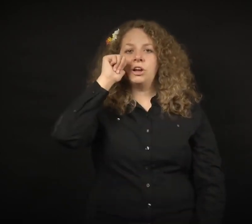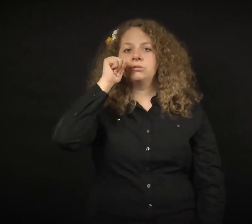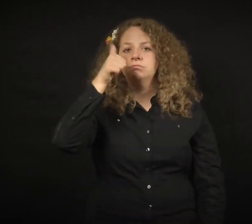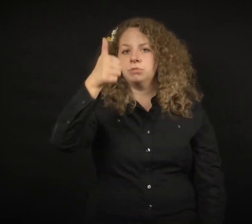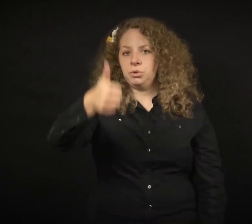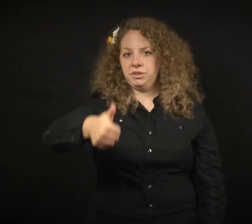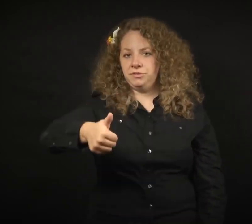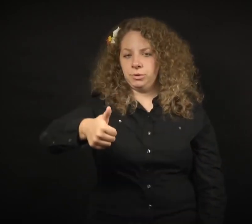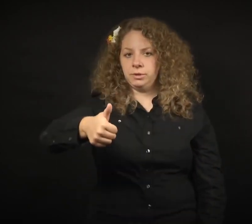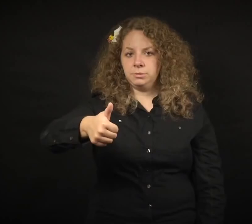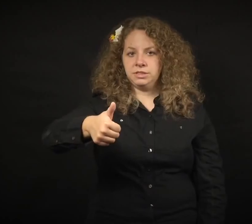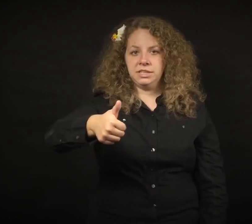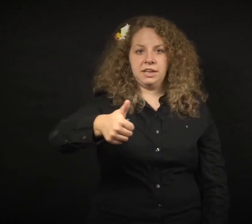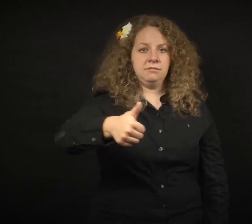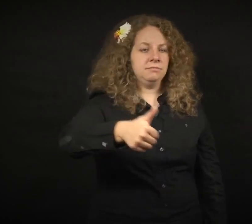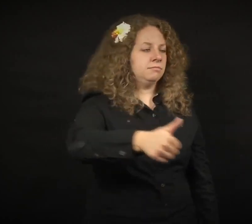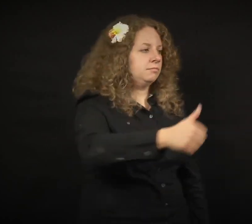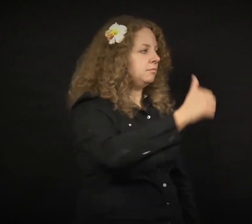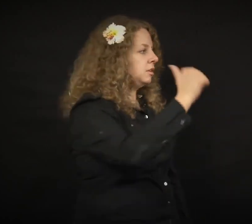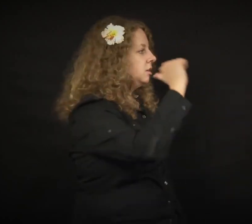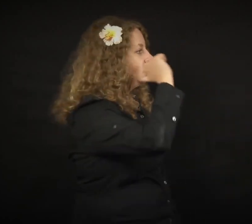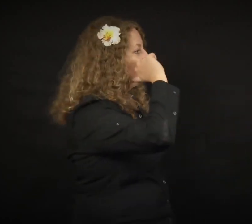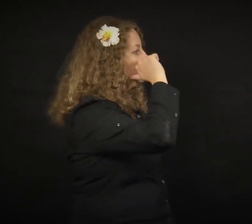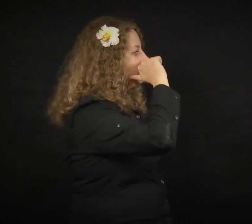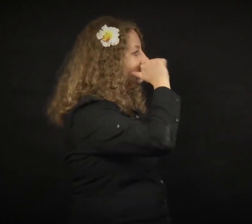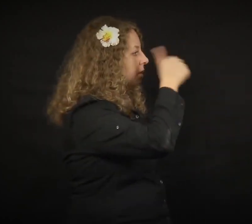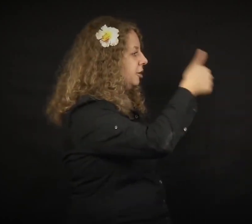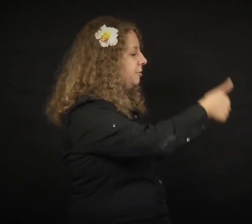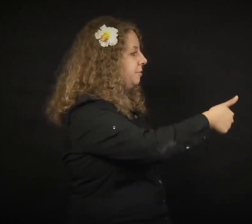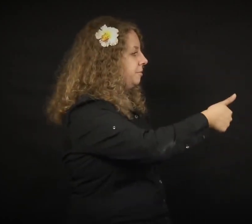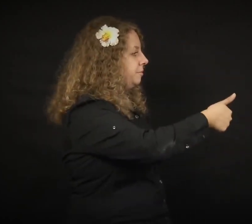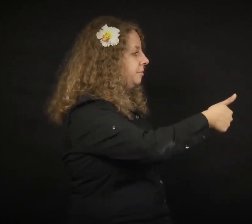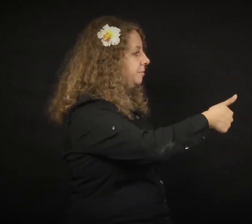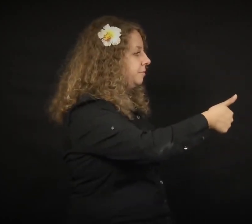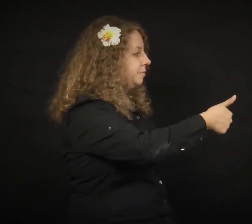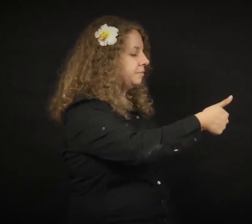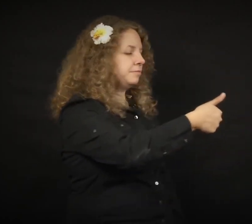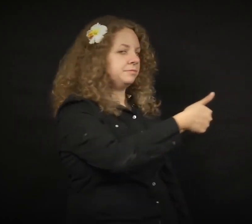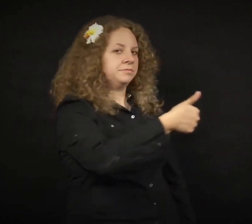Tomorrow, going forward once again. Tomorrow.